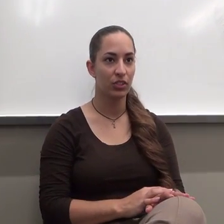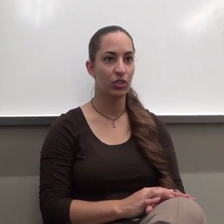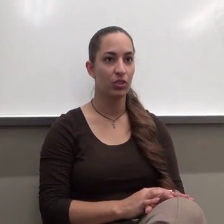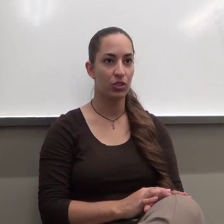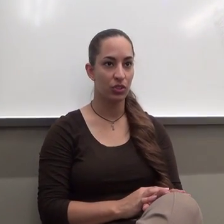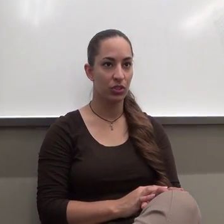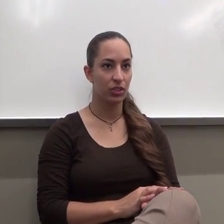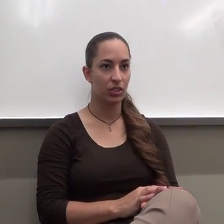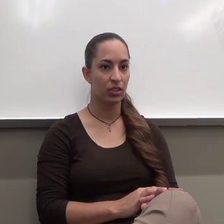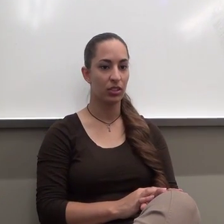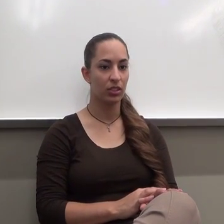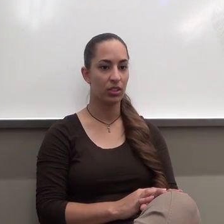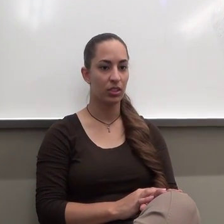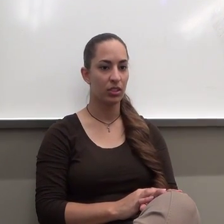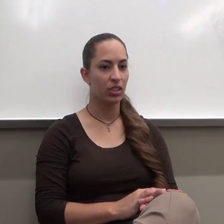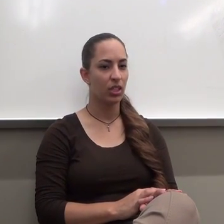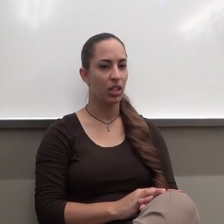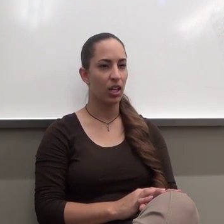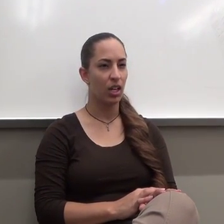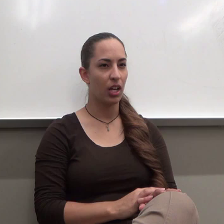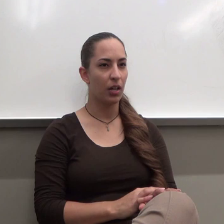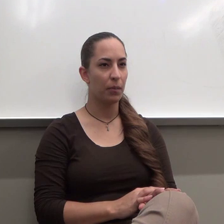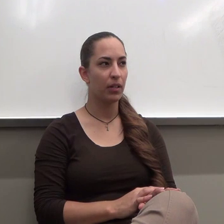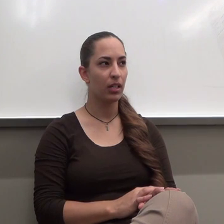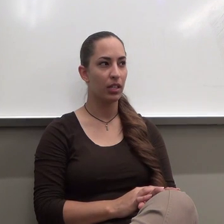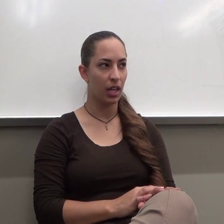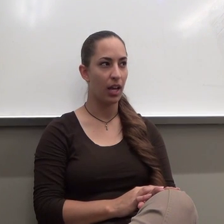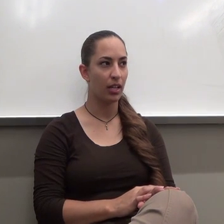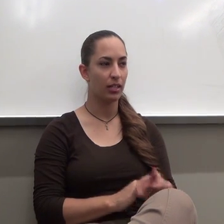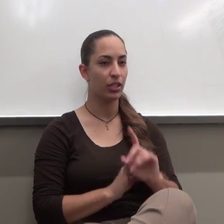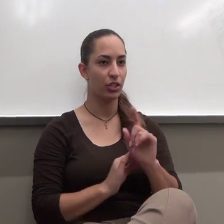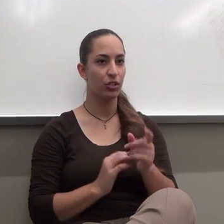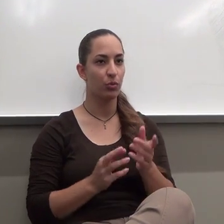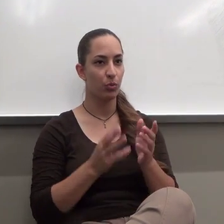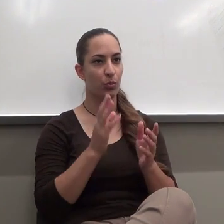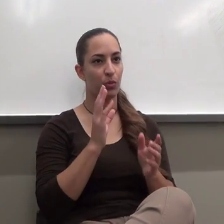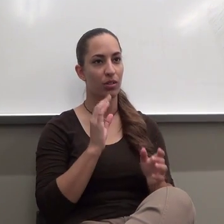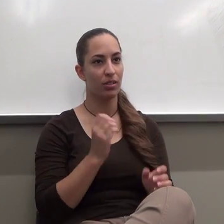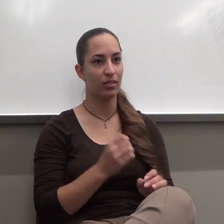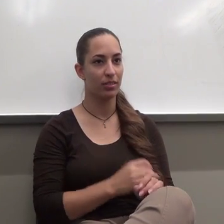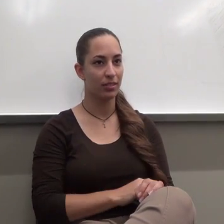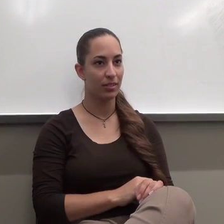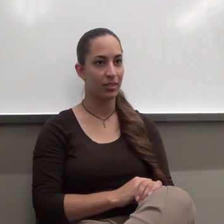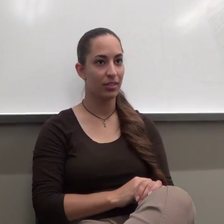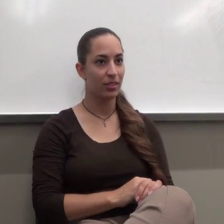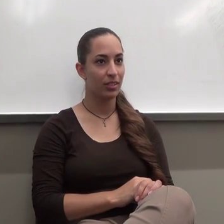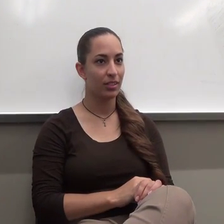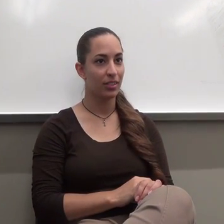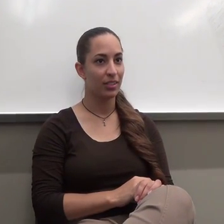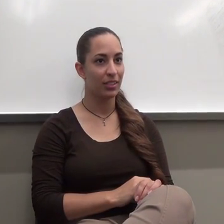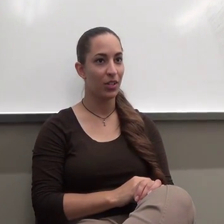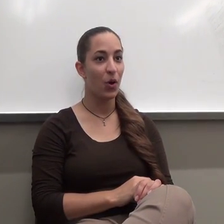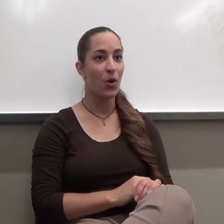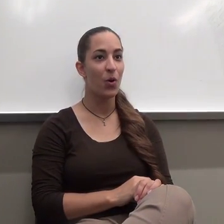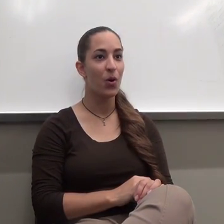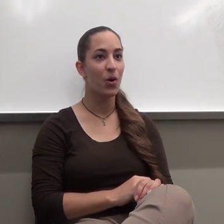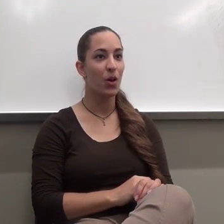Oh, that's not right. Oh, no, it didn't get printed. That's yours. Okay. I'm trying to do it. The people in